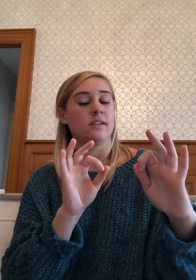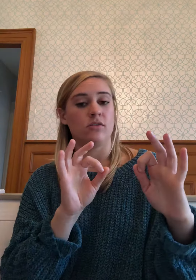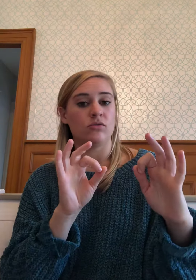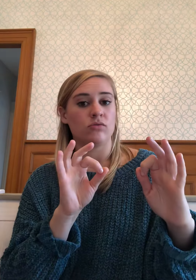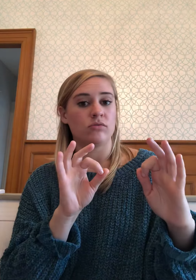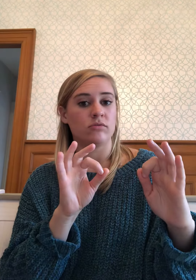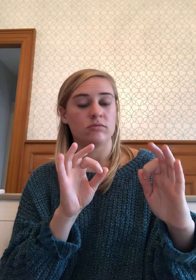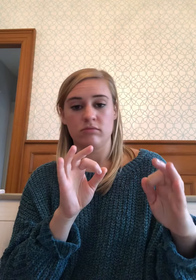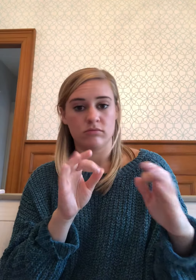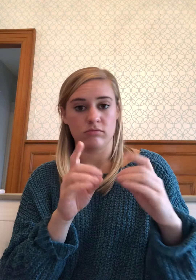directions.